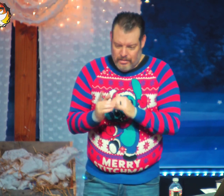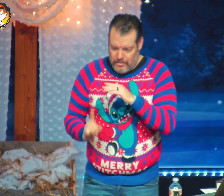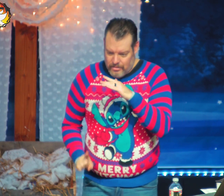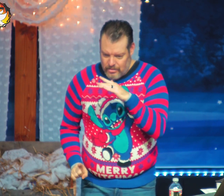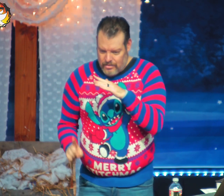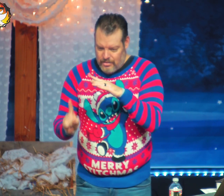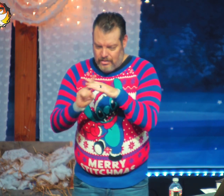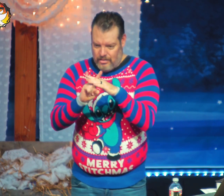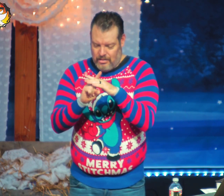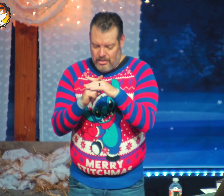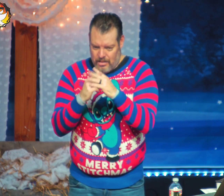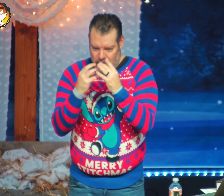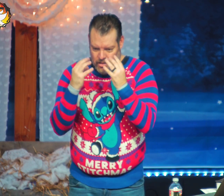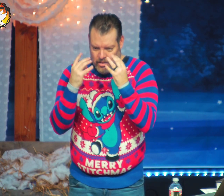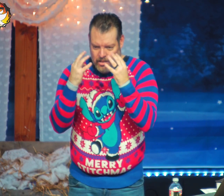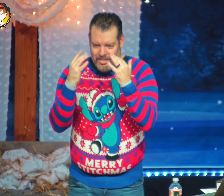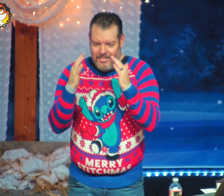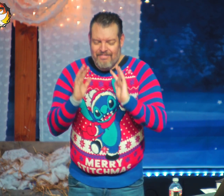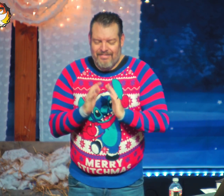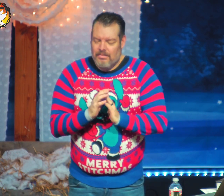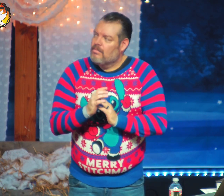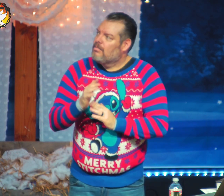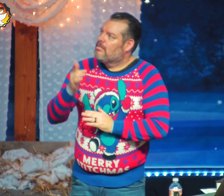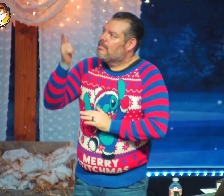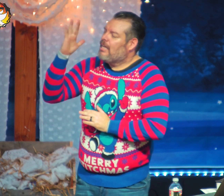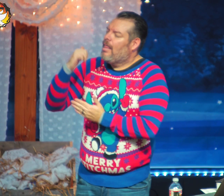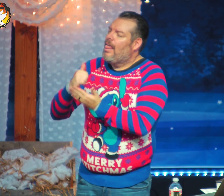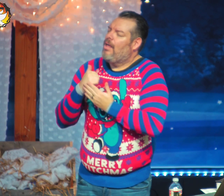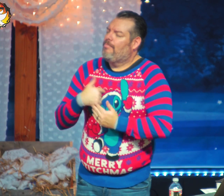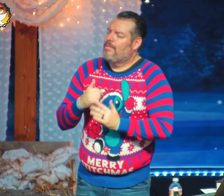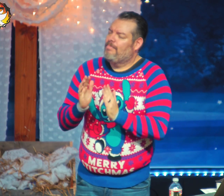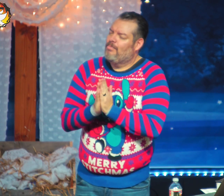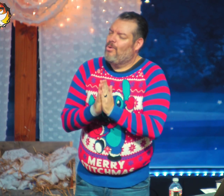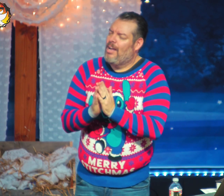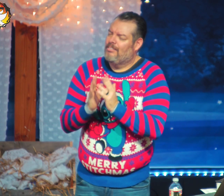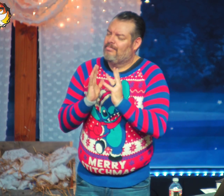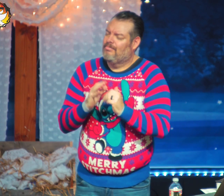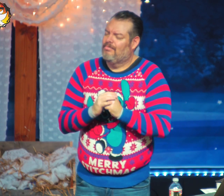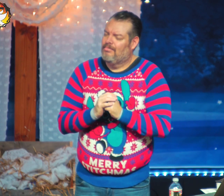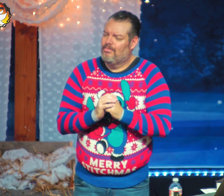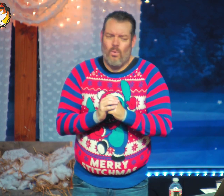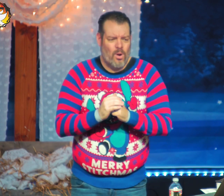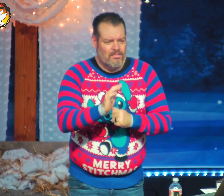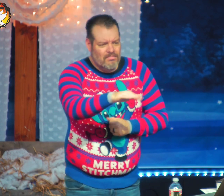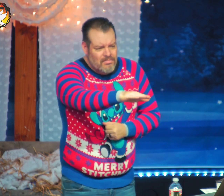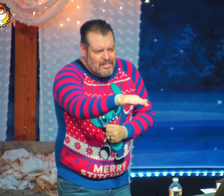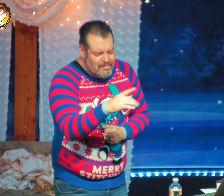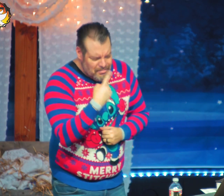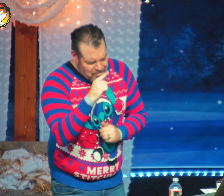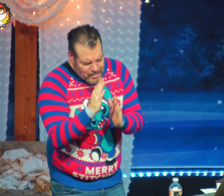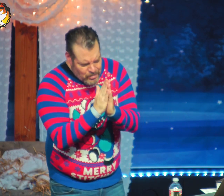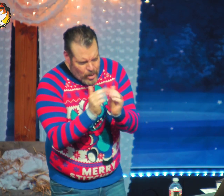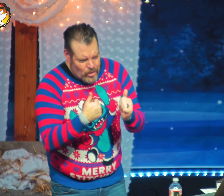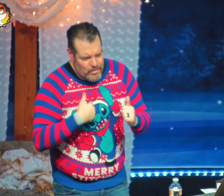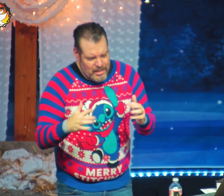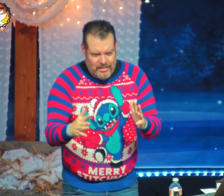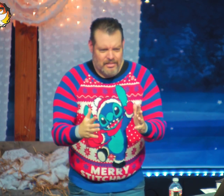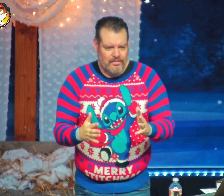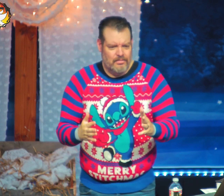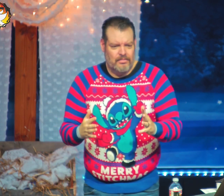But what do we have to do? We have to conquer our mind through Jesus Christ. We have to conquer our ugly thoughts through